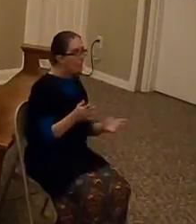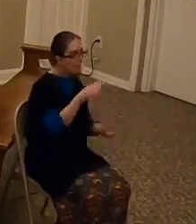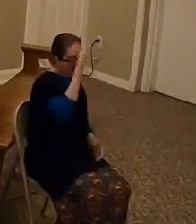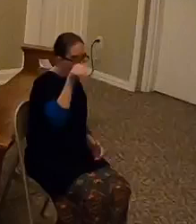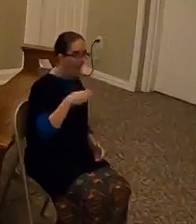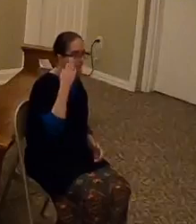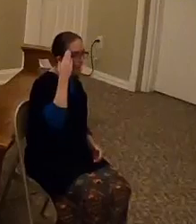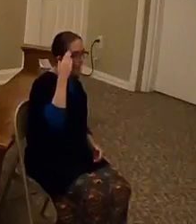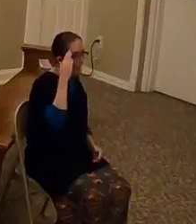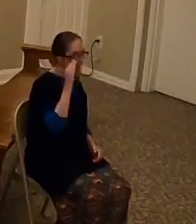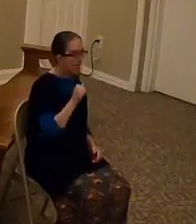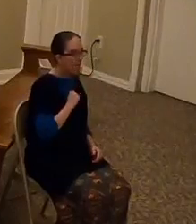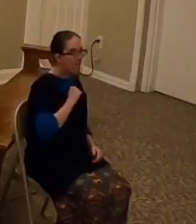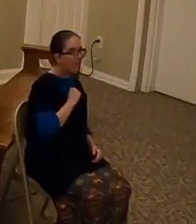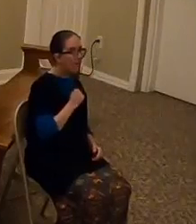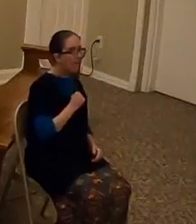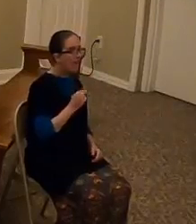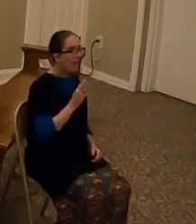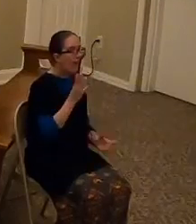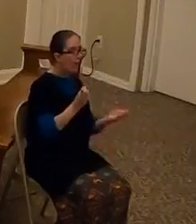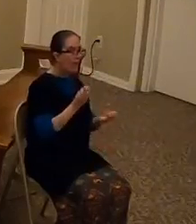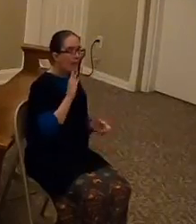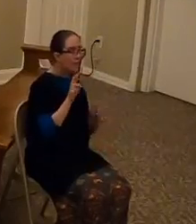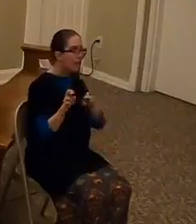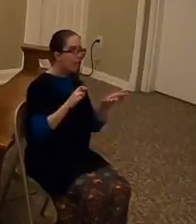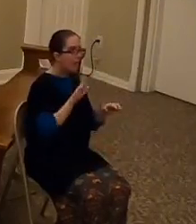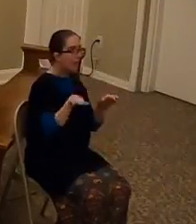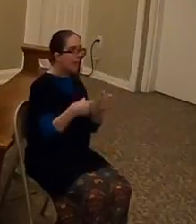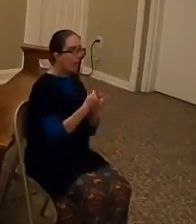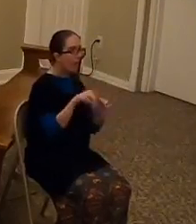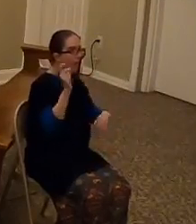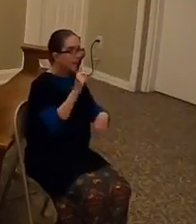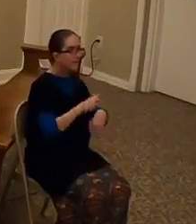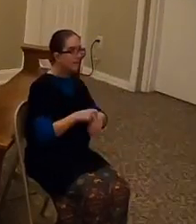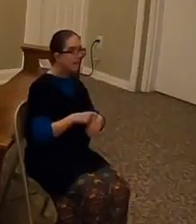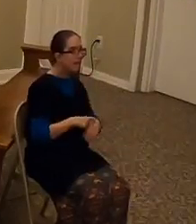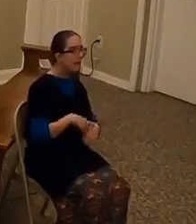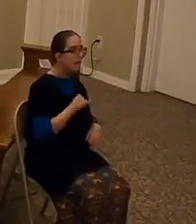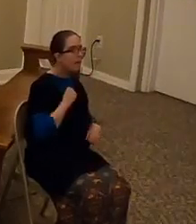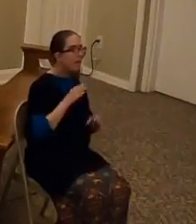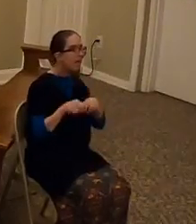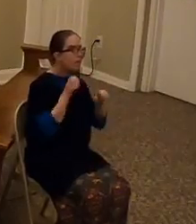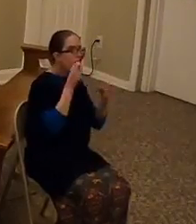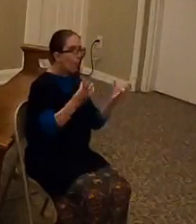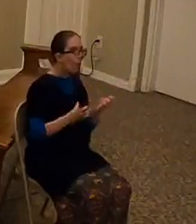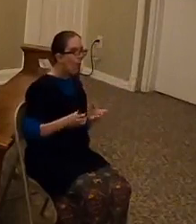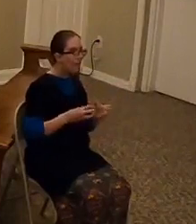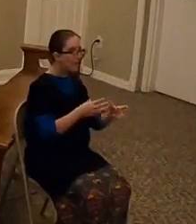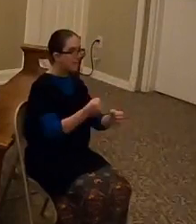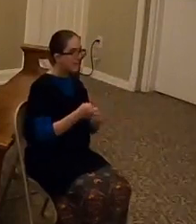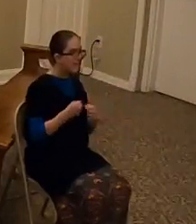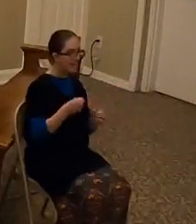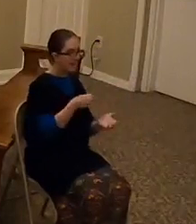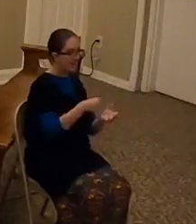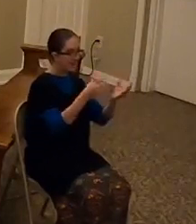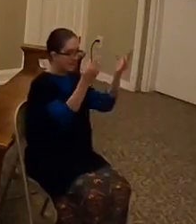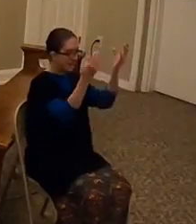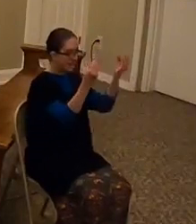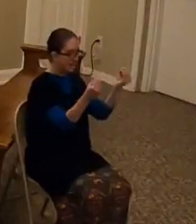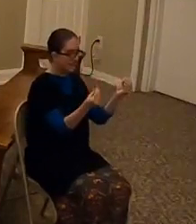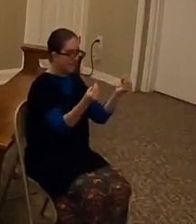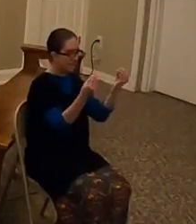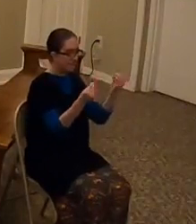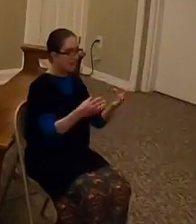know. But you know what? I want to be ready at all times. Hallelujah. I don't want to take this for granted, because